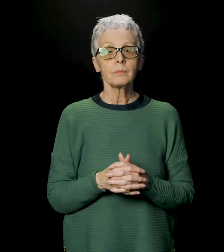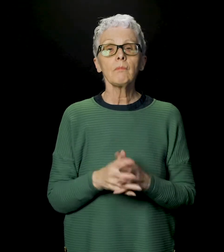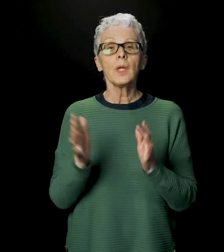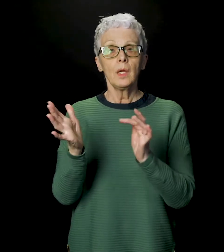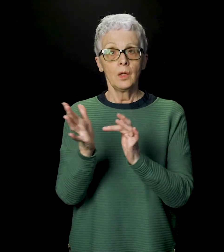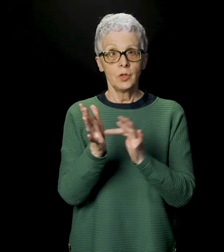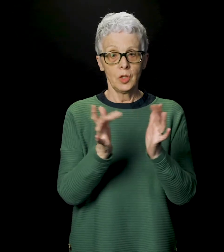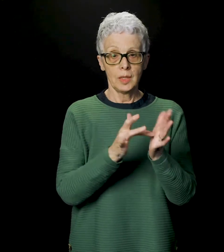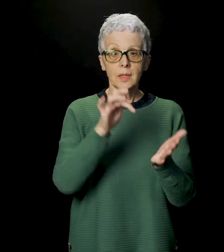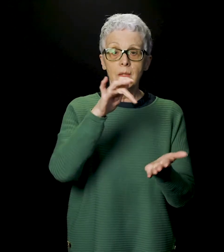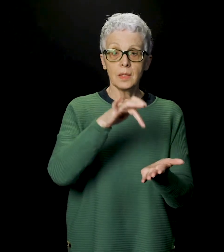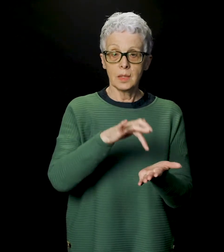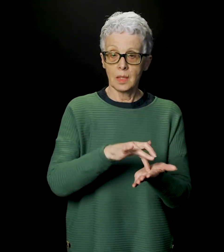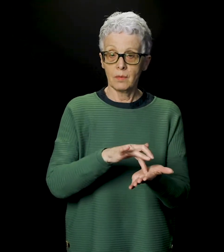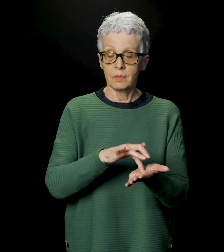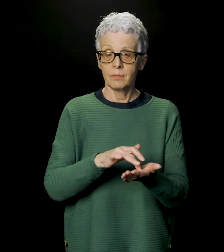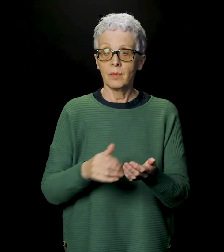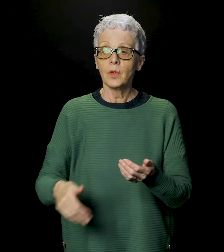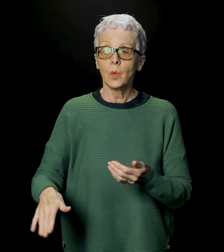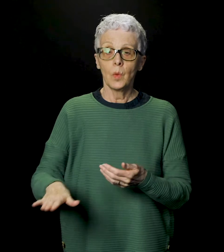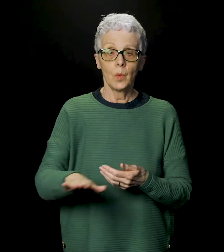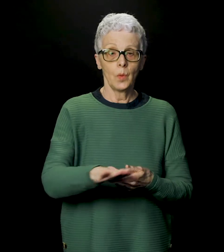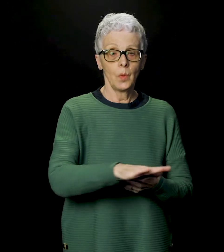the center of it all.